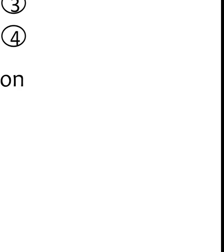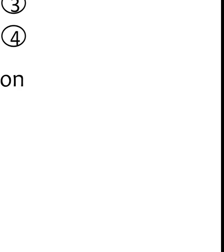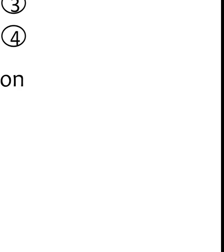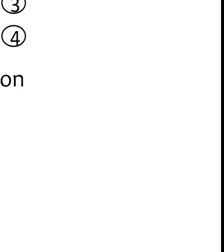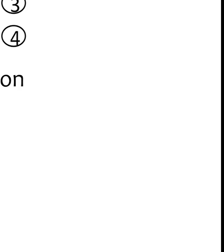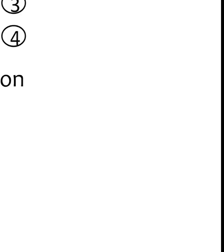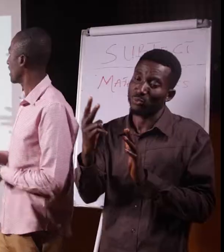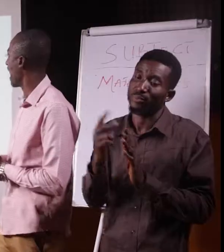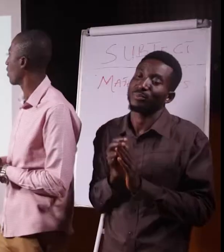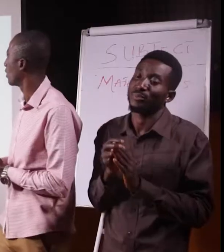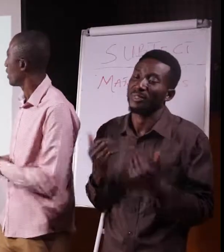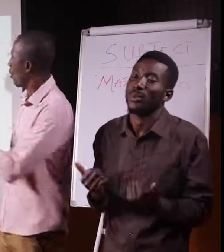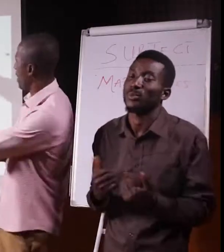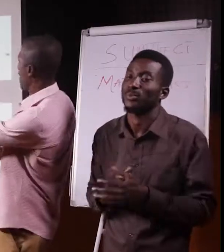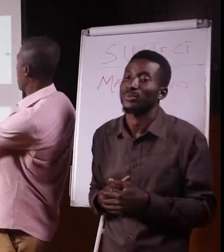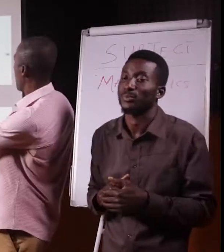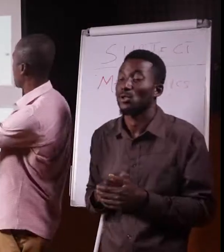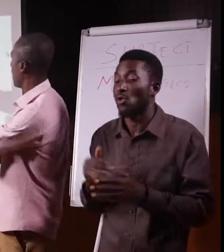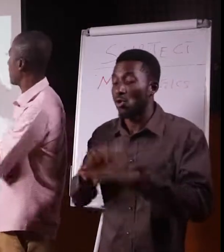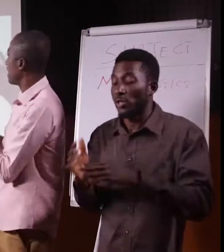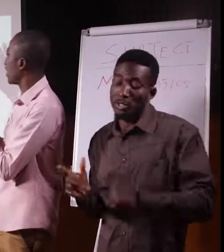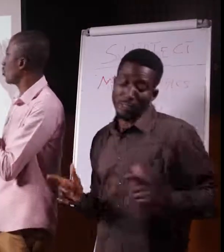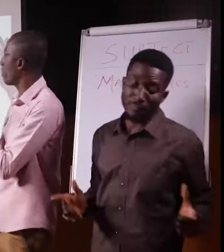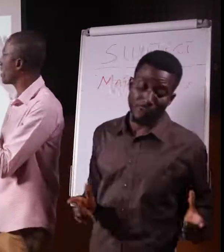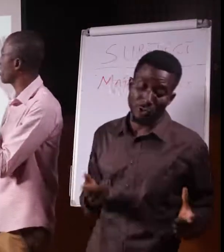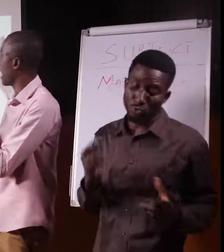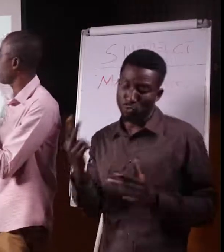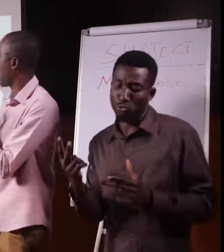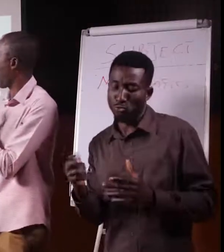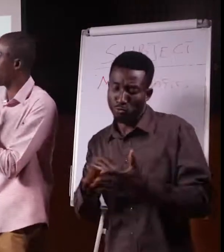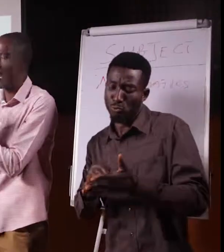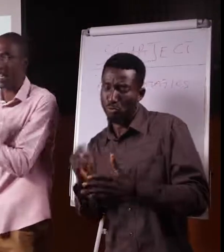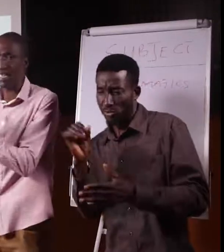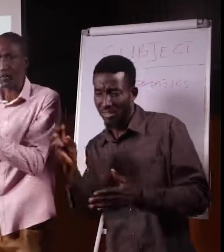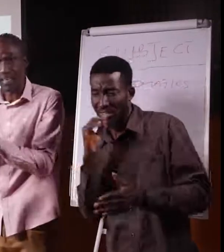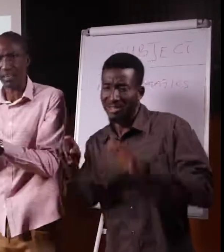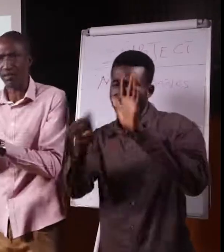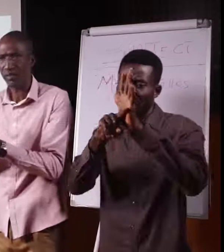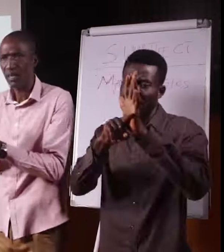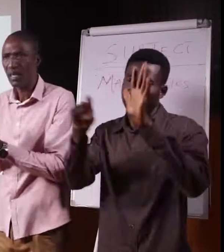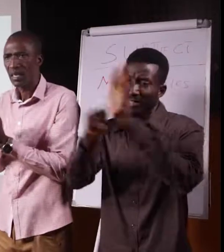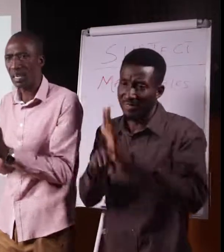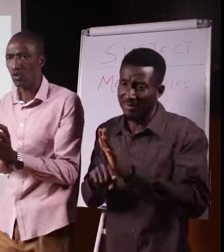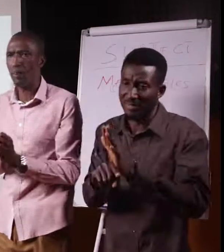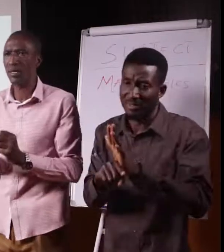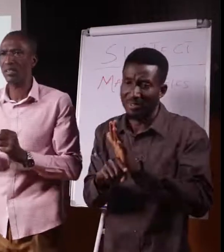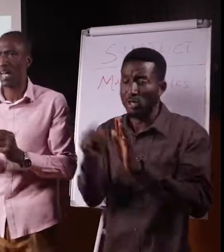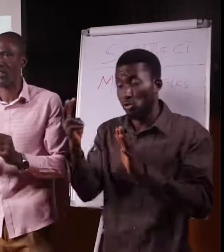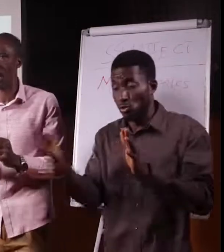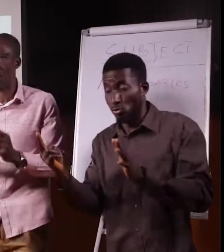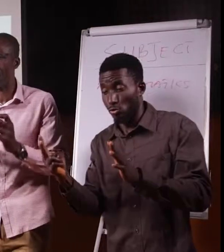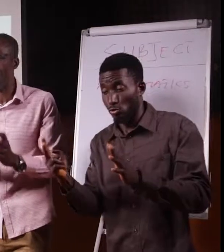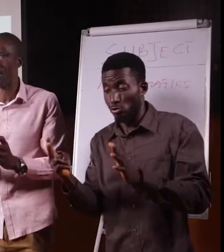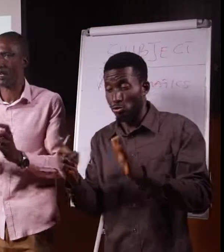0 minus 2. Now, on the left hand side, the two middle signs are negative, negative. The two middle